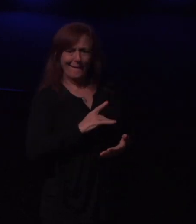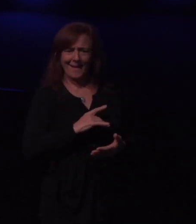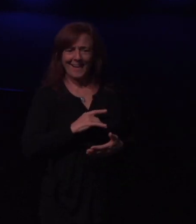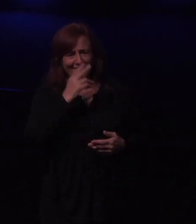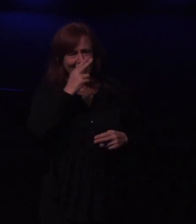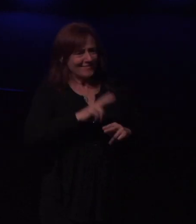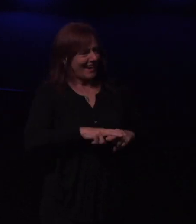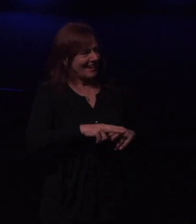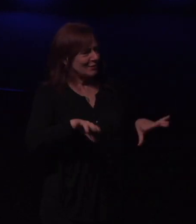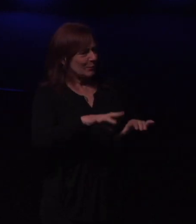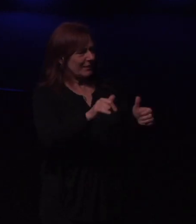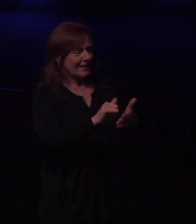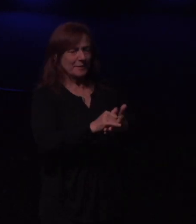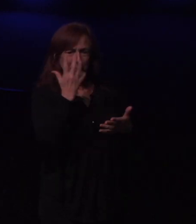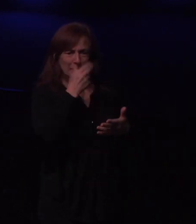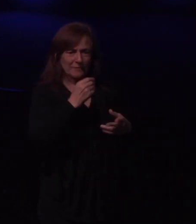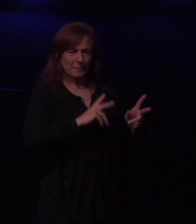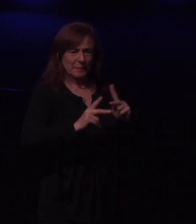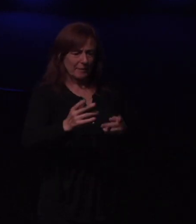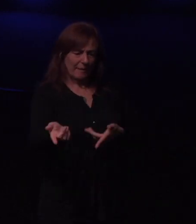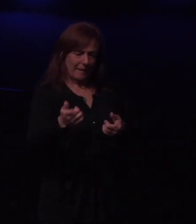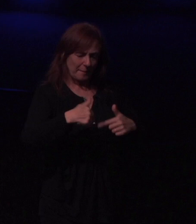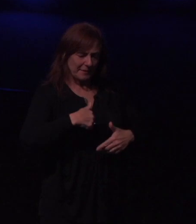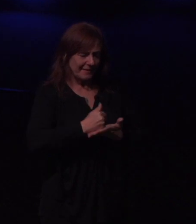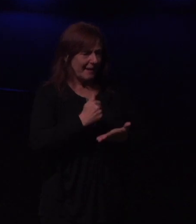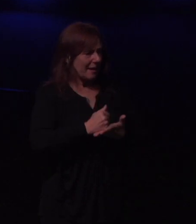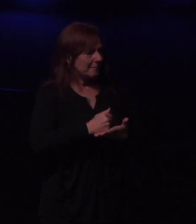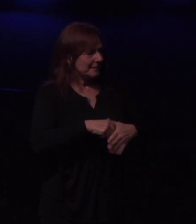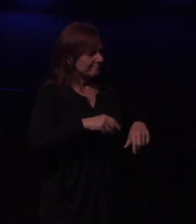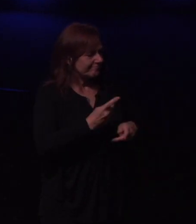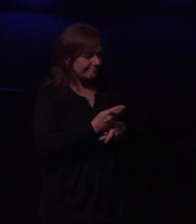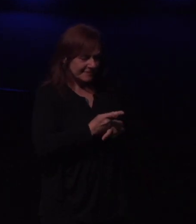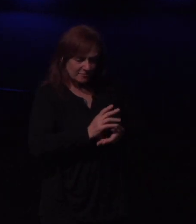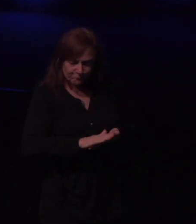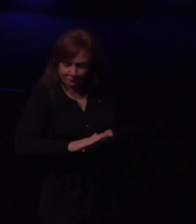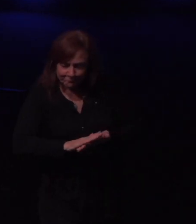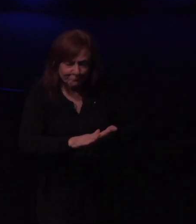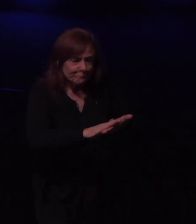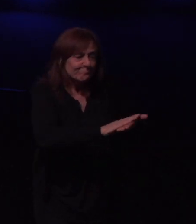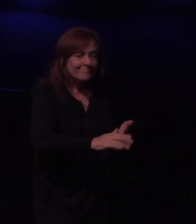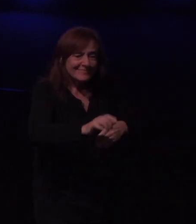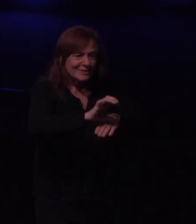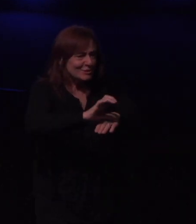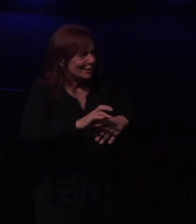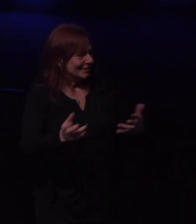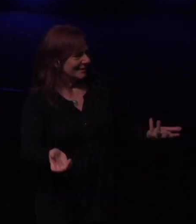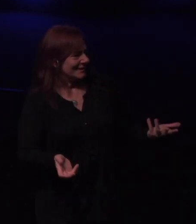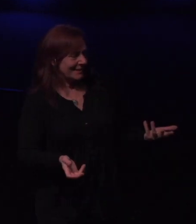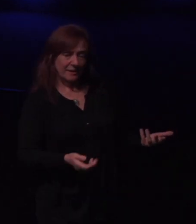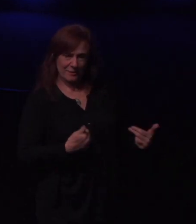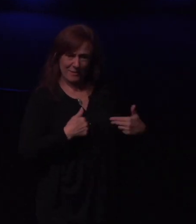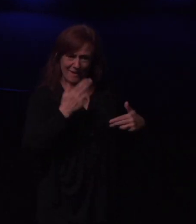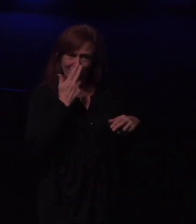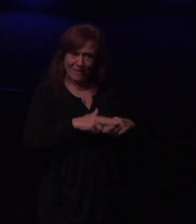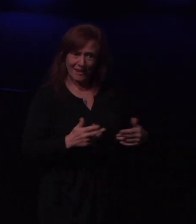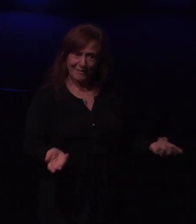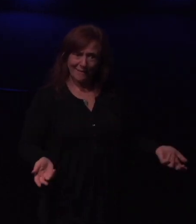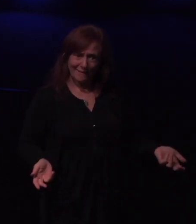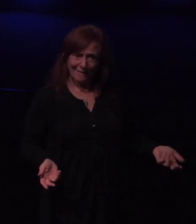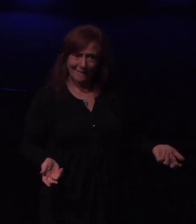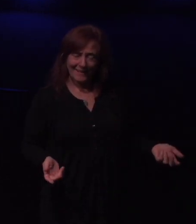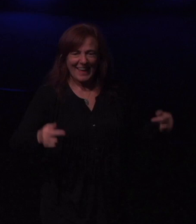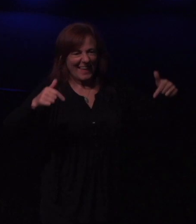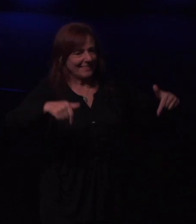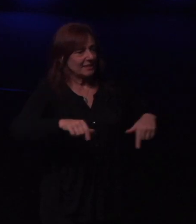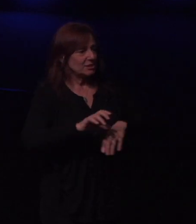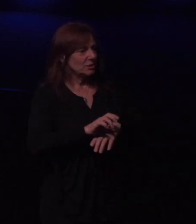Some beautiful people pitching in to help just take care of our church. And we're having a lot of fun doing it. And this